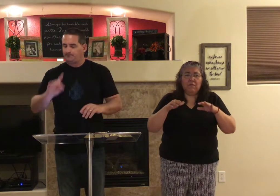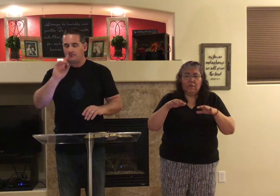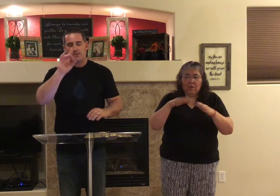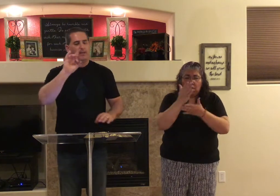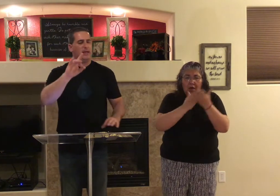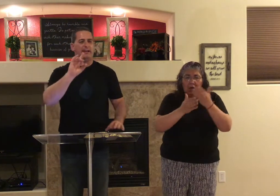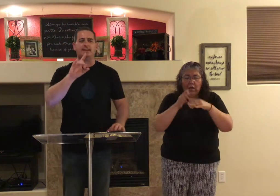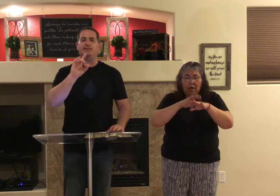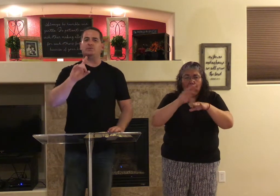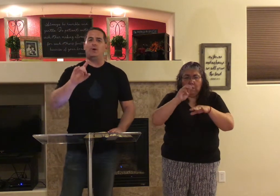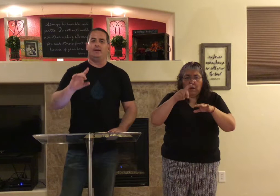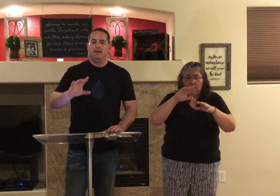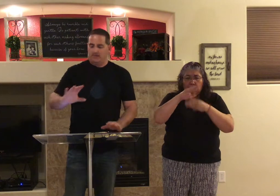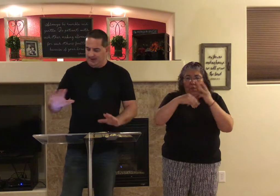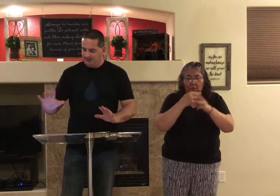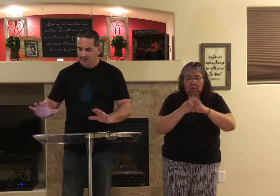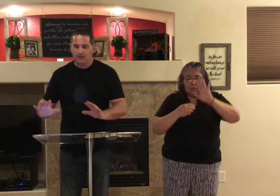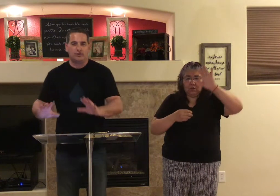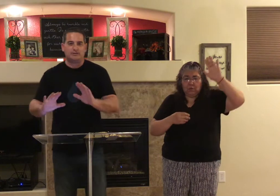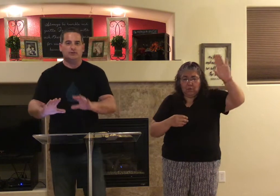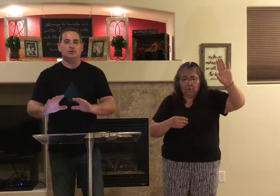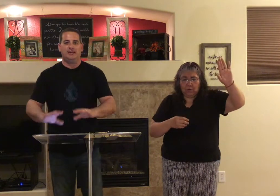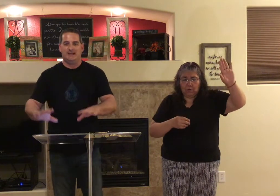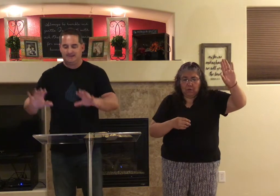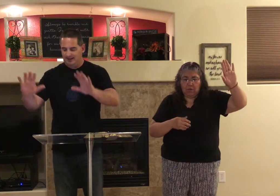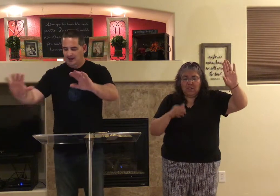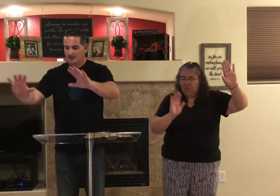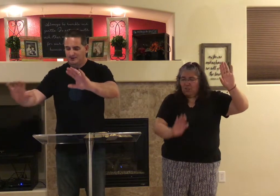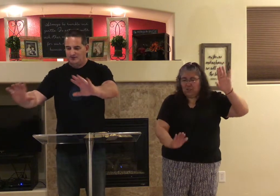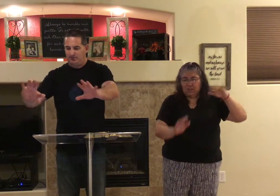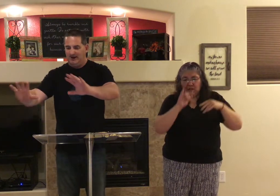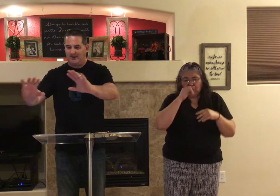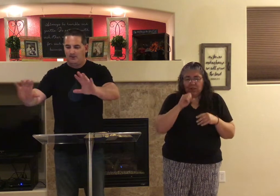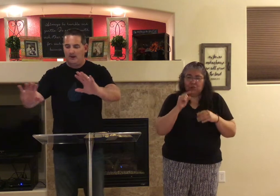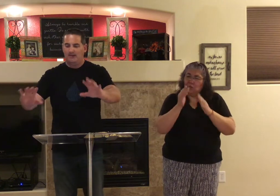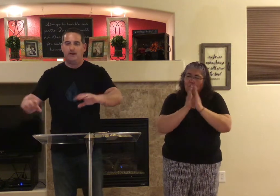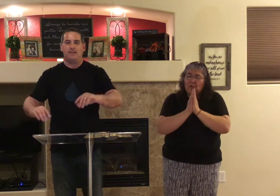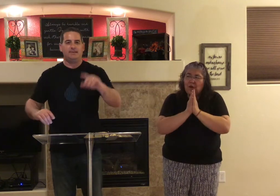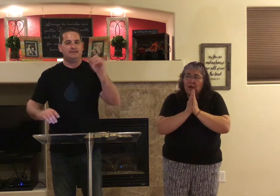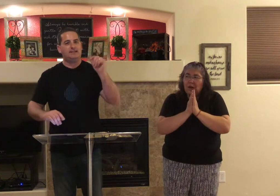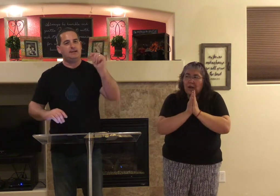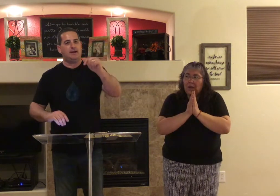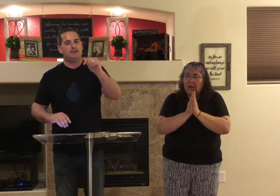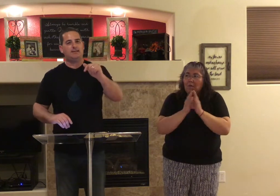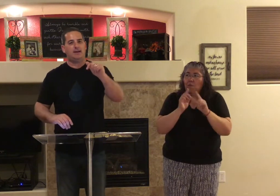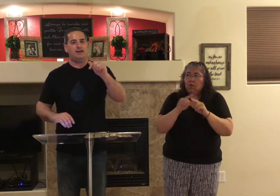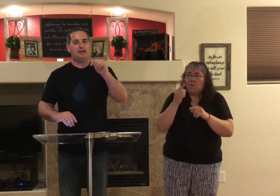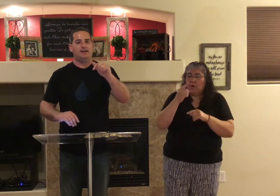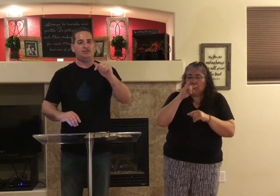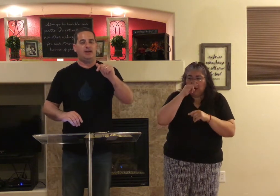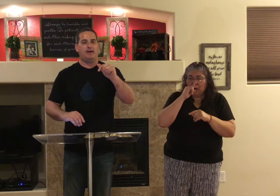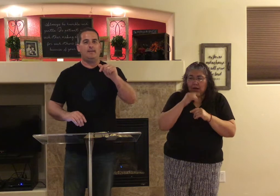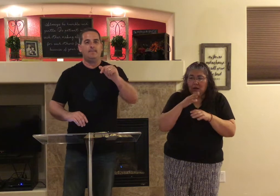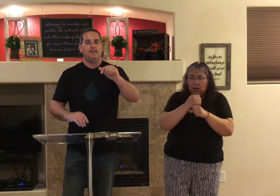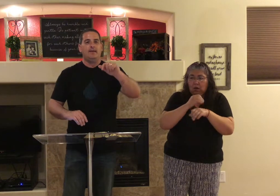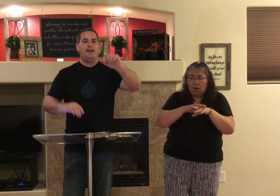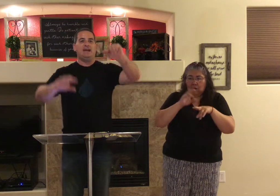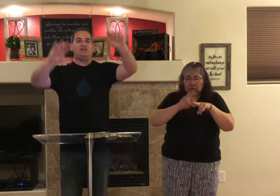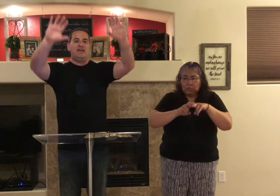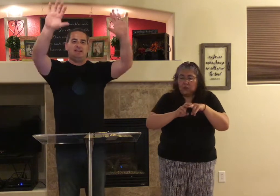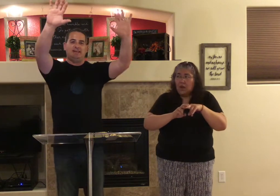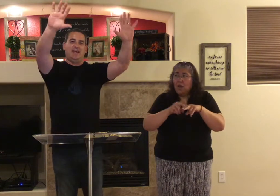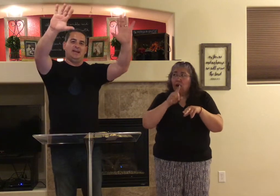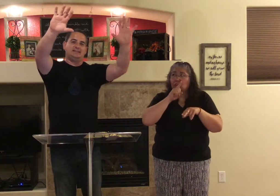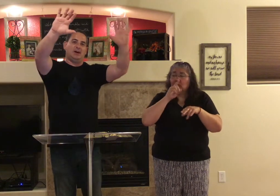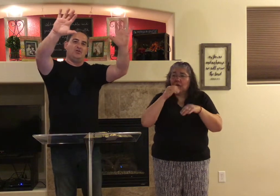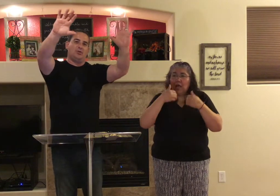world. And I saw this one, right? So, of course, they're little kids, and they're just praying on the bottom. But this kid got on a chair. And he